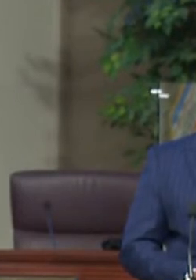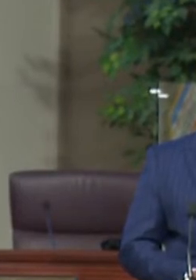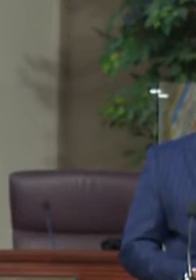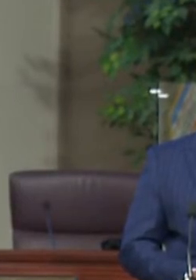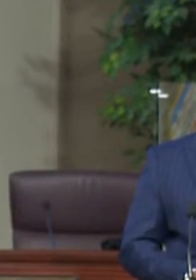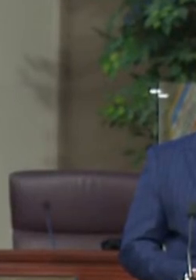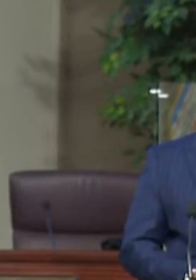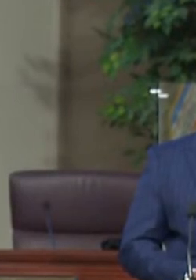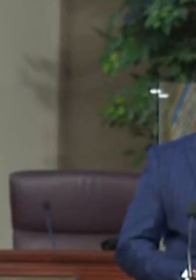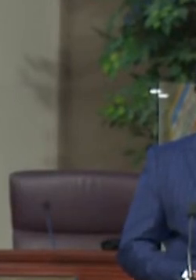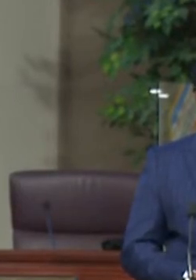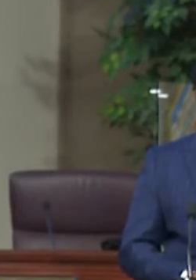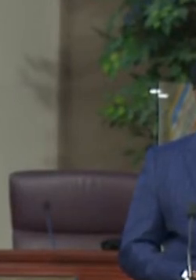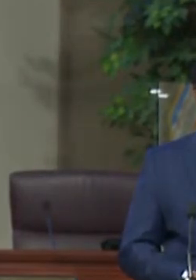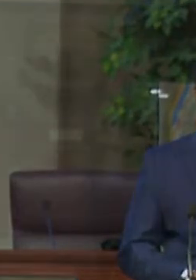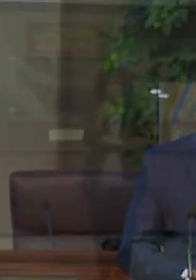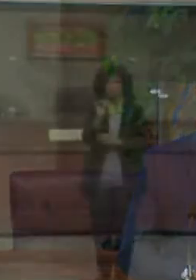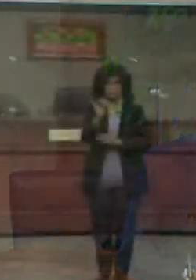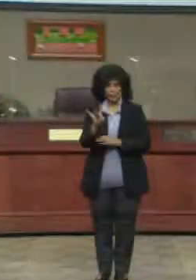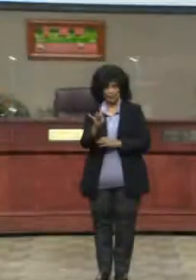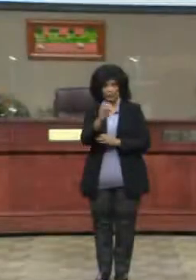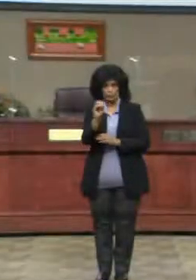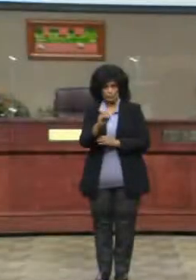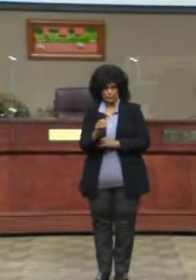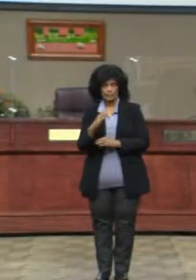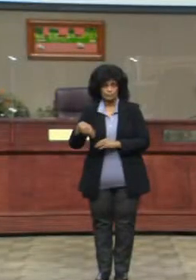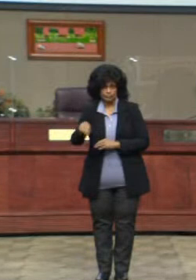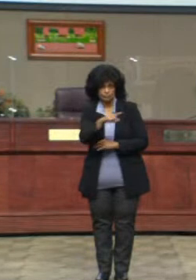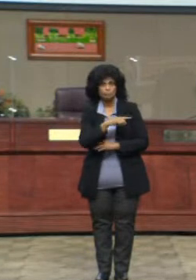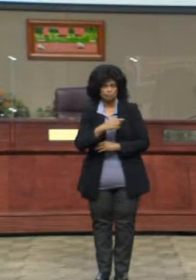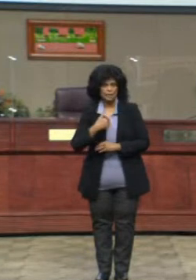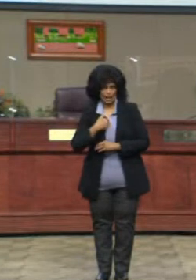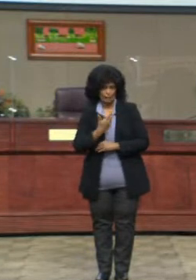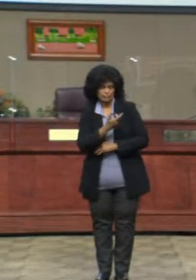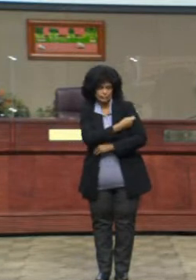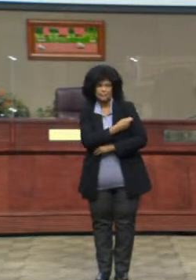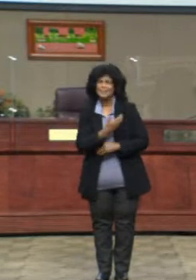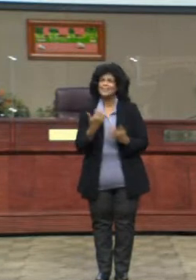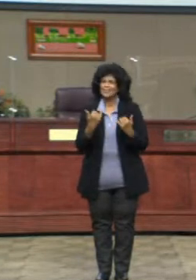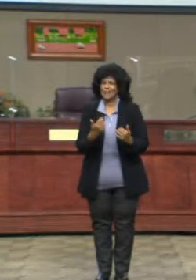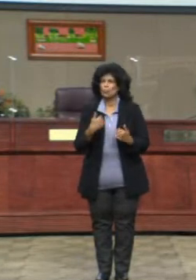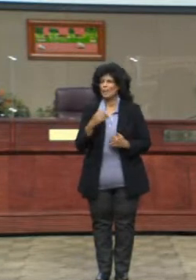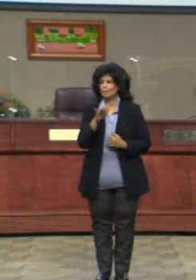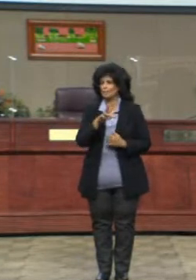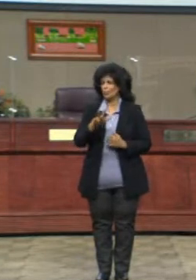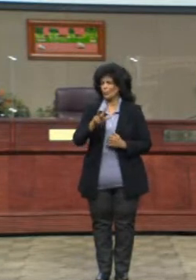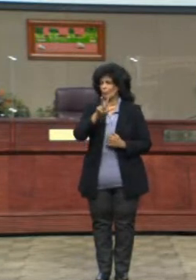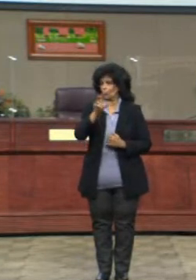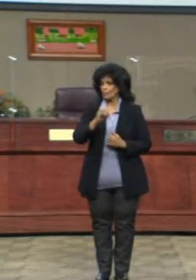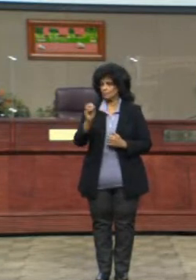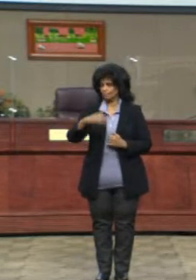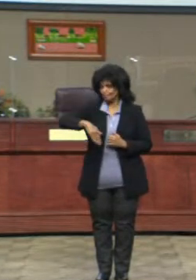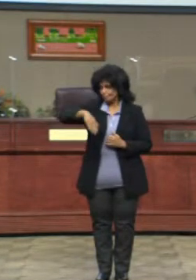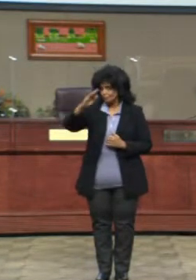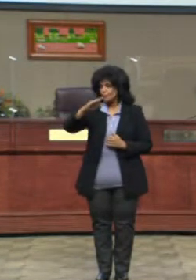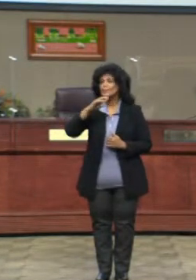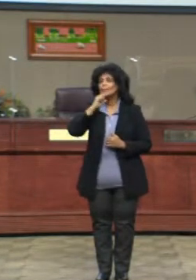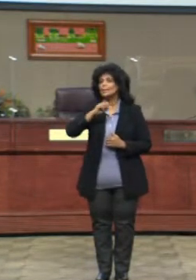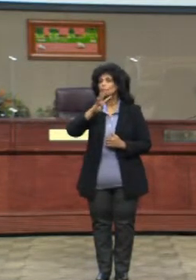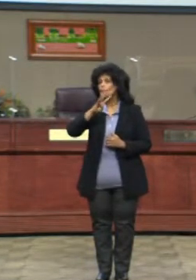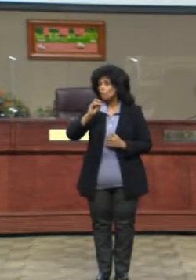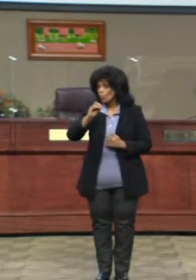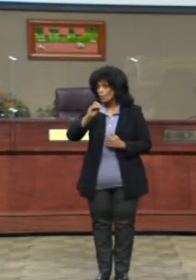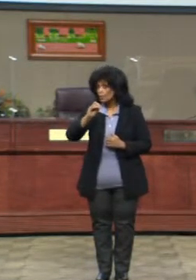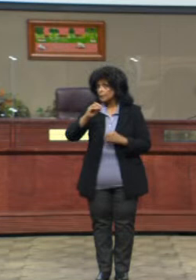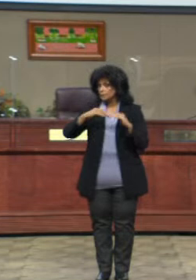County, however, we have 53.5% of our residents age 40 and older who've had at least